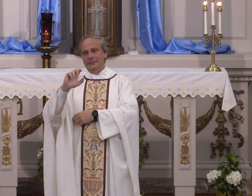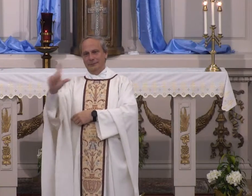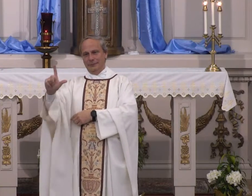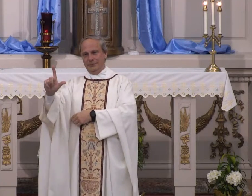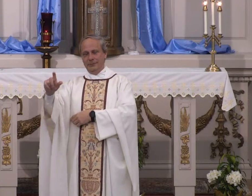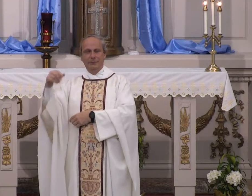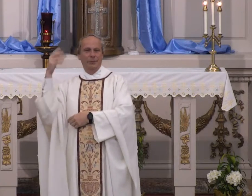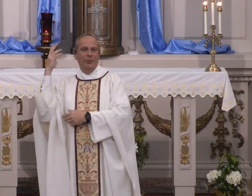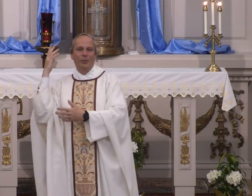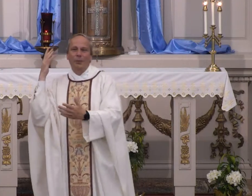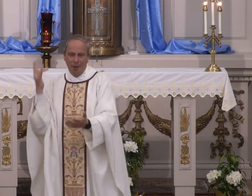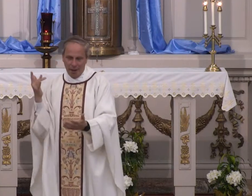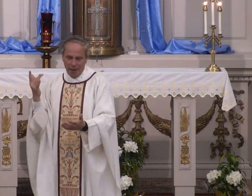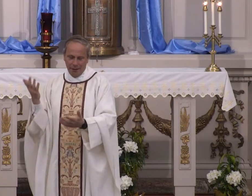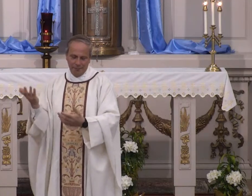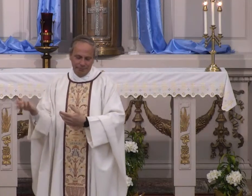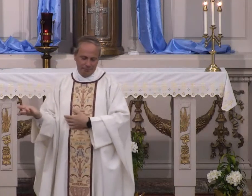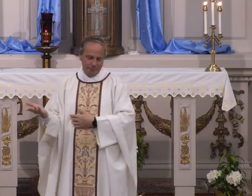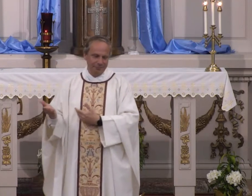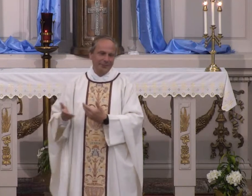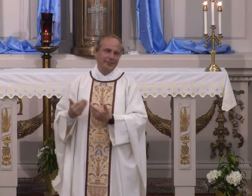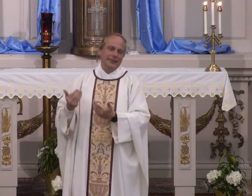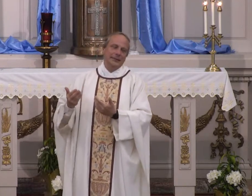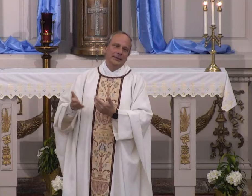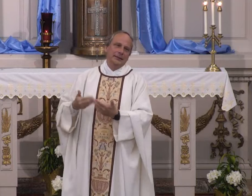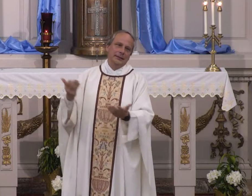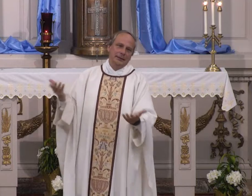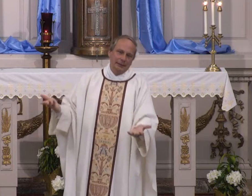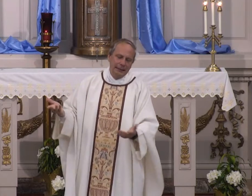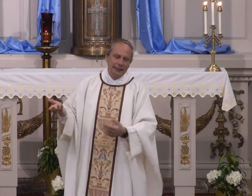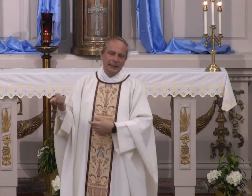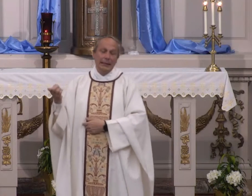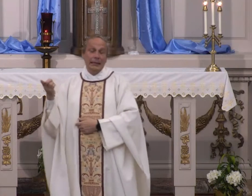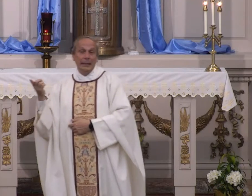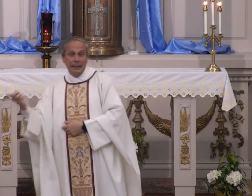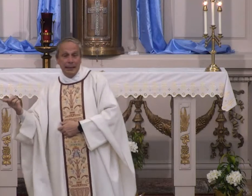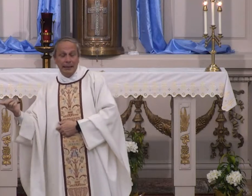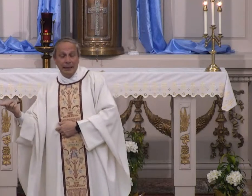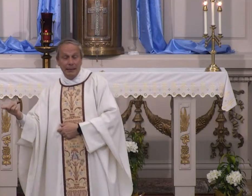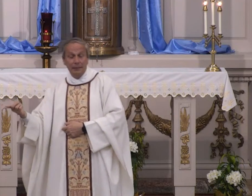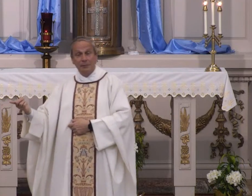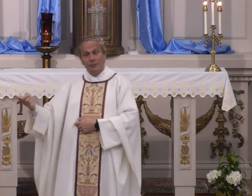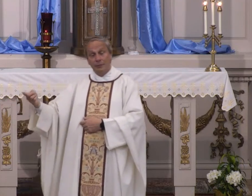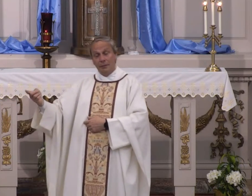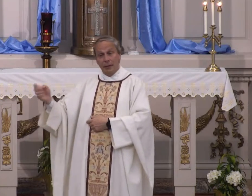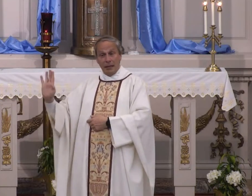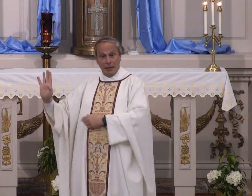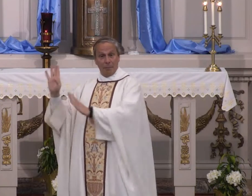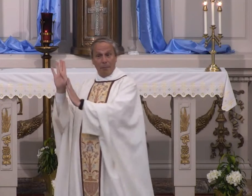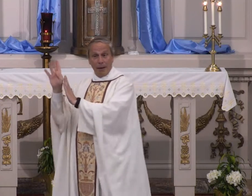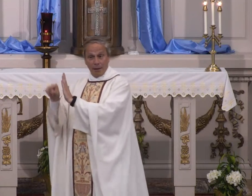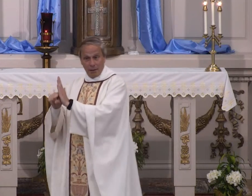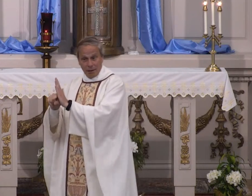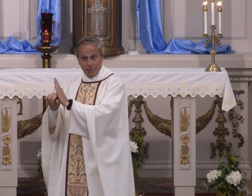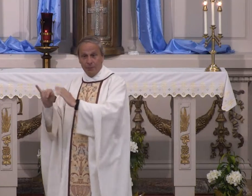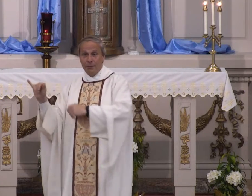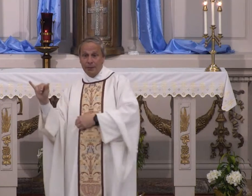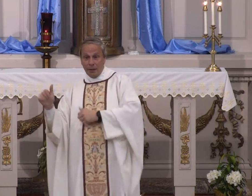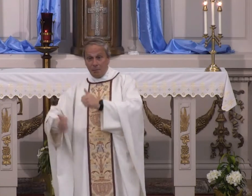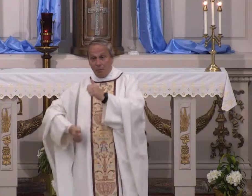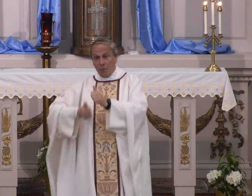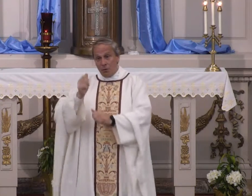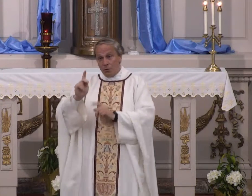popular person with people who consider themselves liberal because it's easy for them